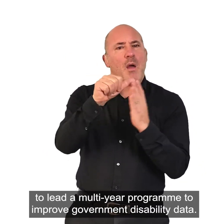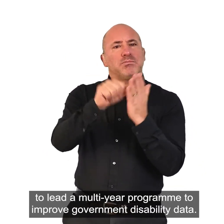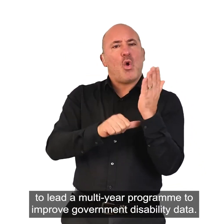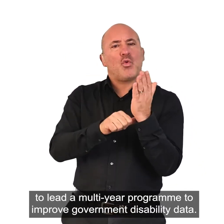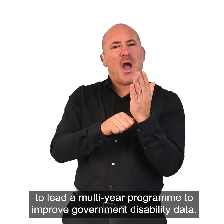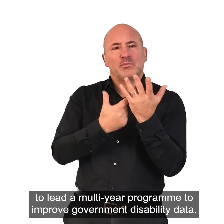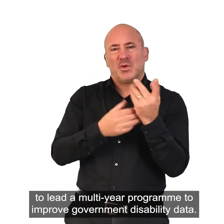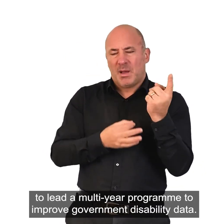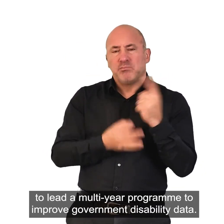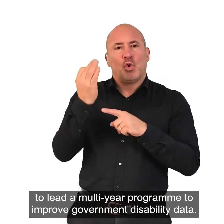data.